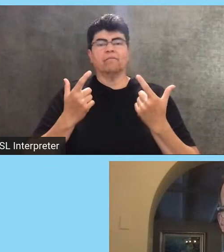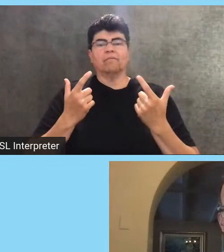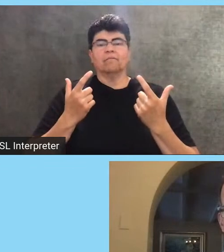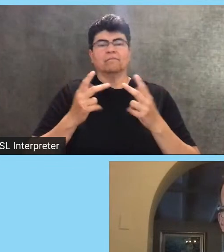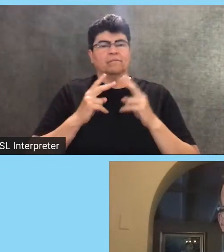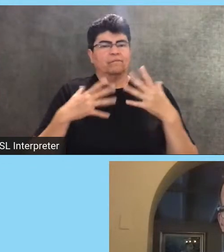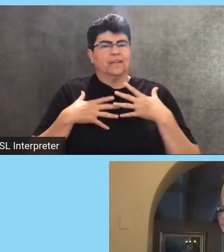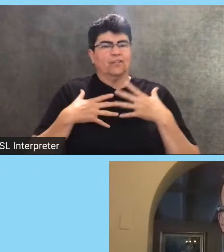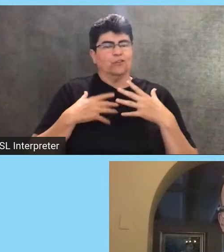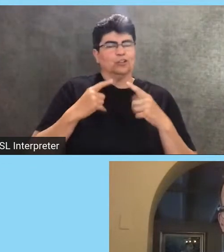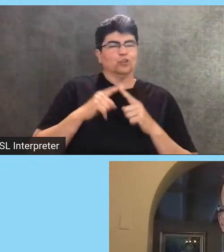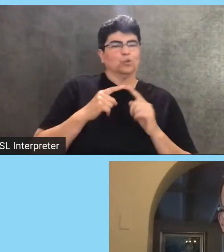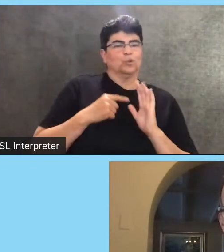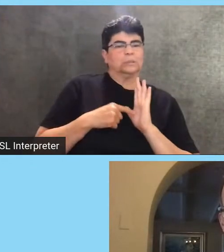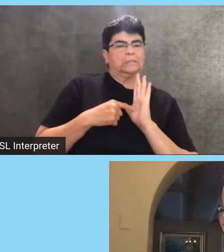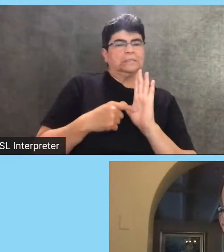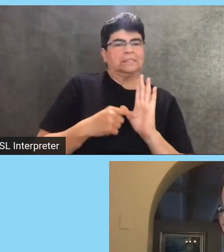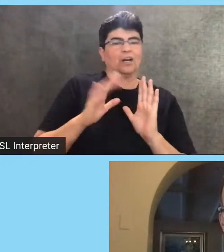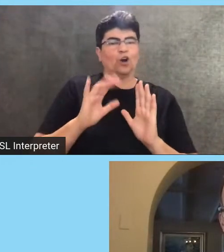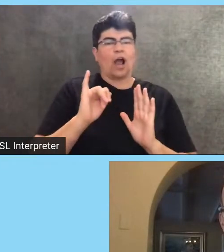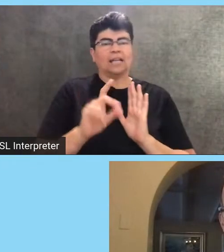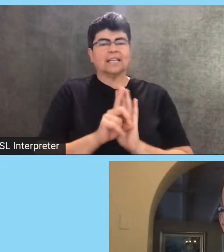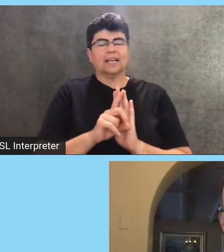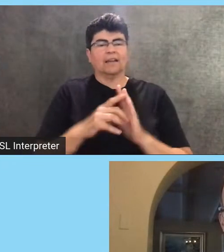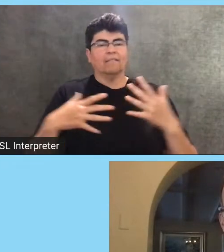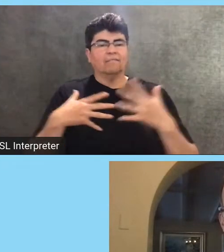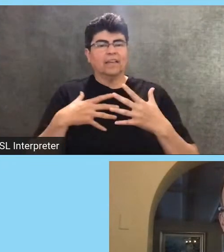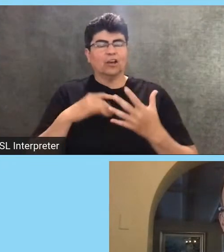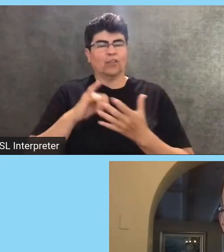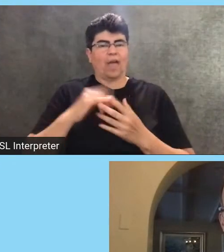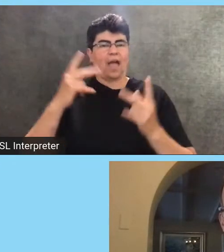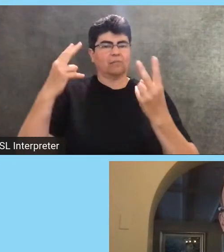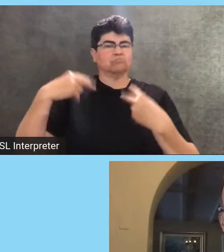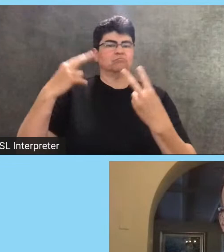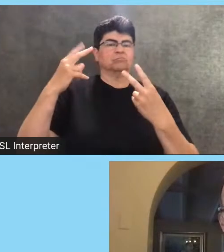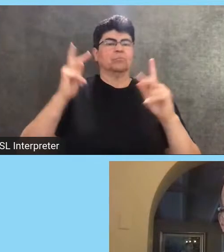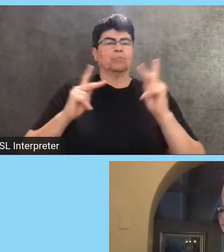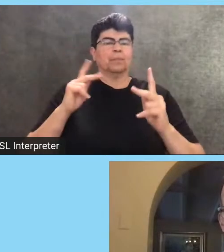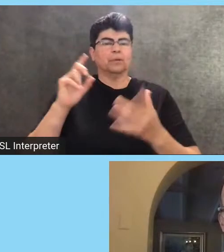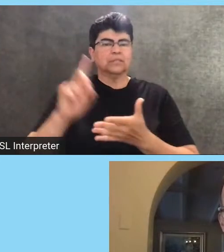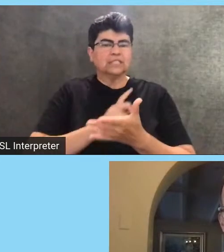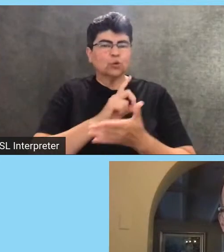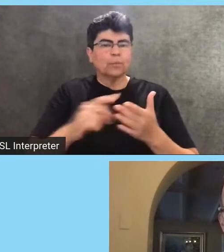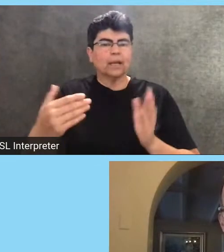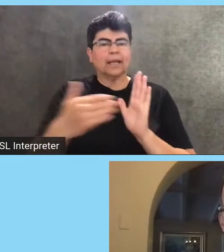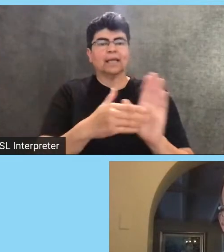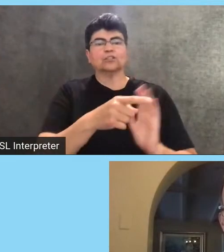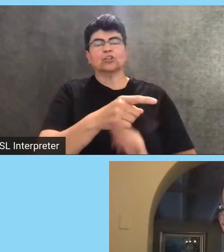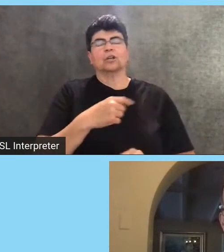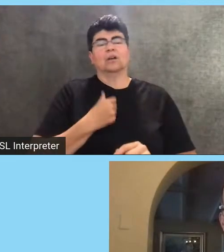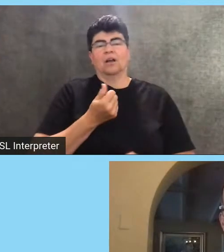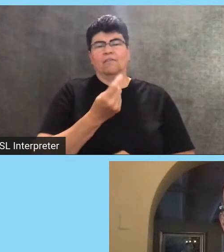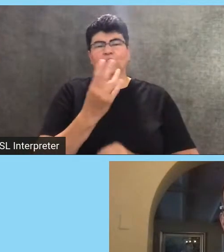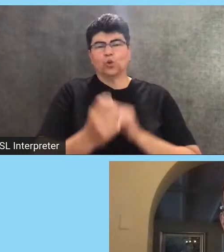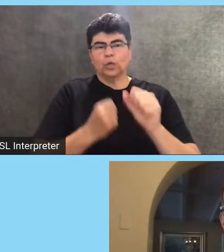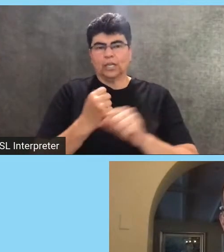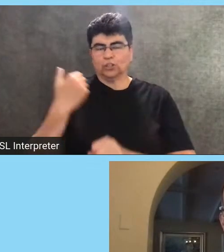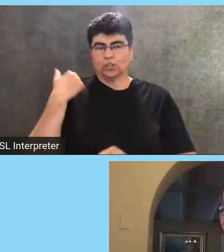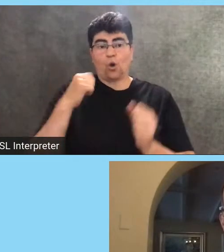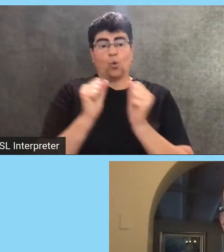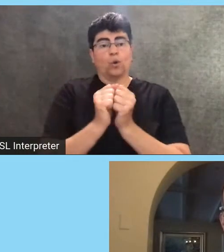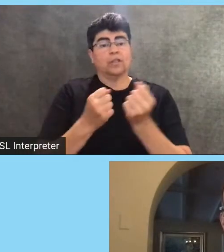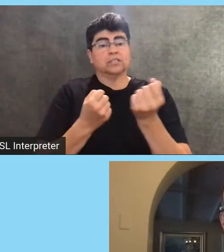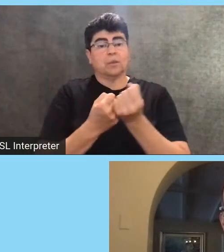fearful to express her identity and fearing the judgment and the discrimination. And a few years ago, with the support of